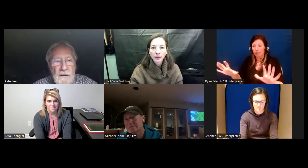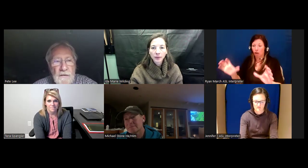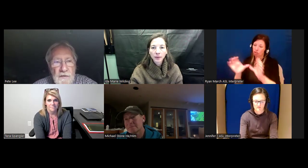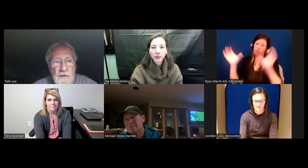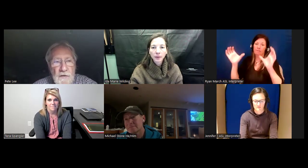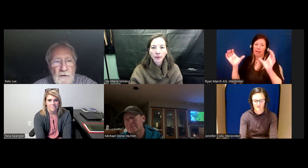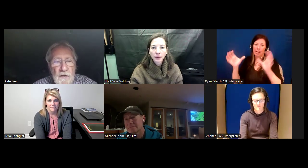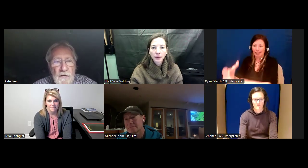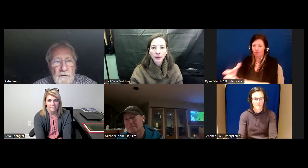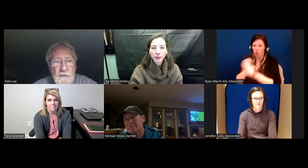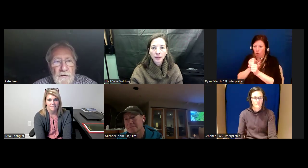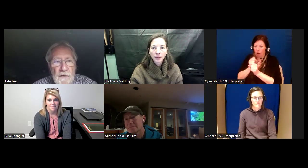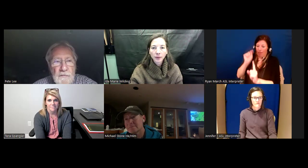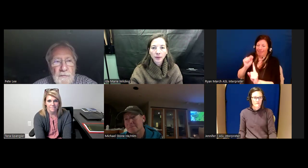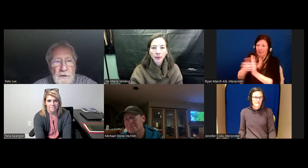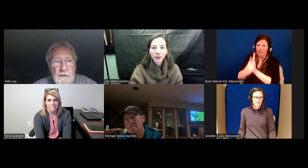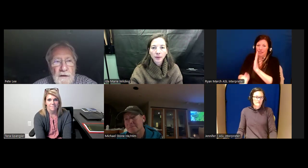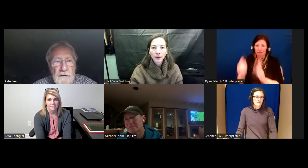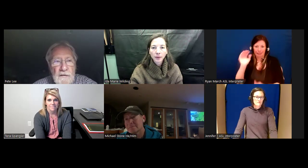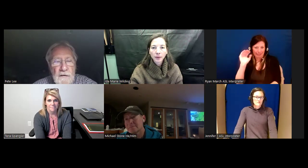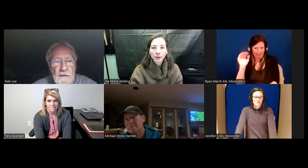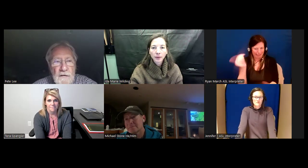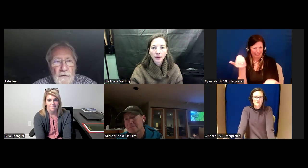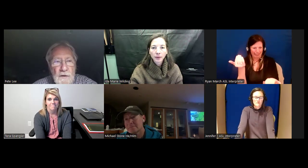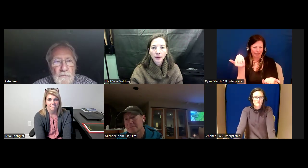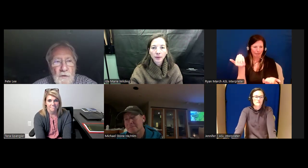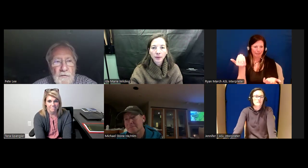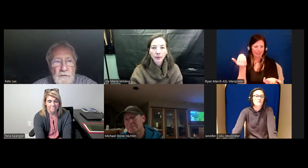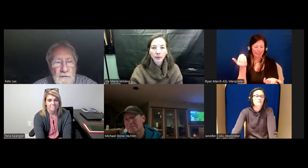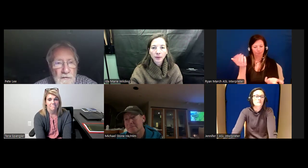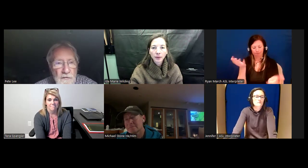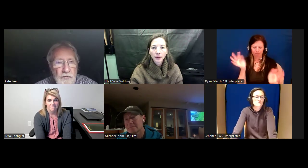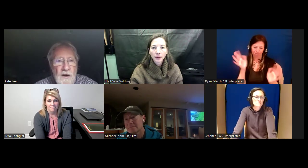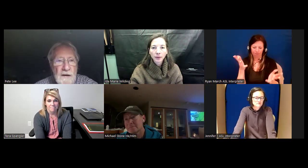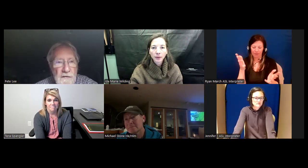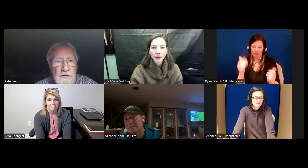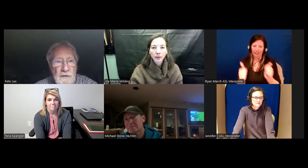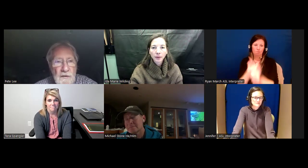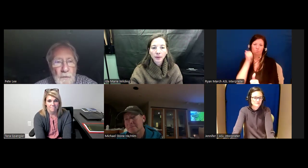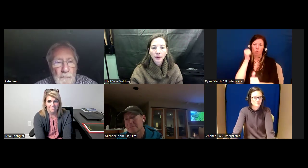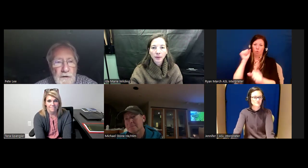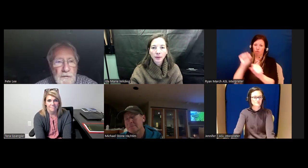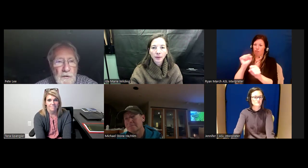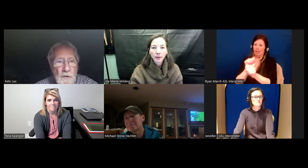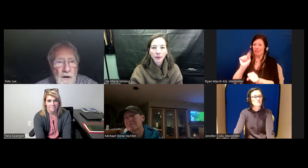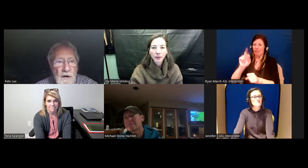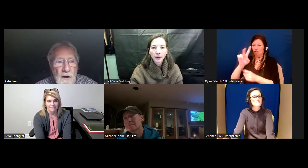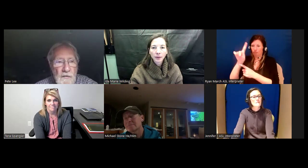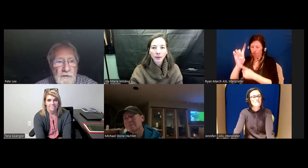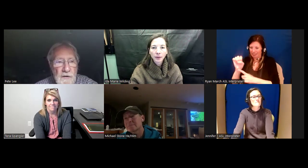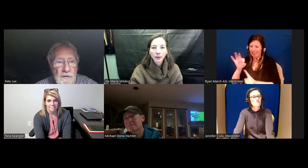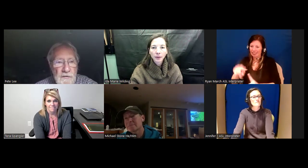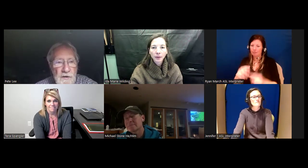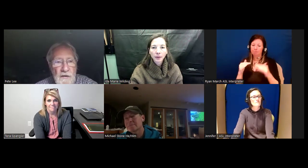having the skill? It seems to me that, in most trades, when people acquire